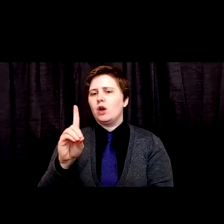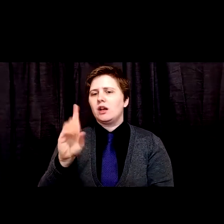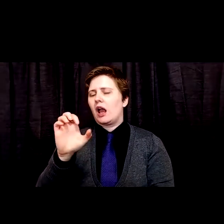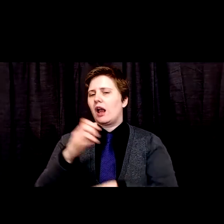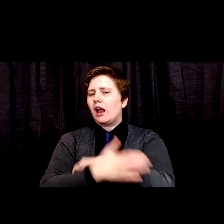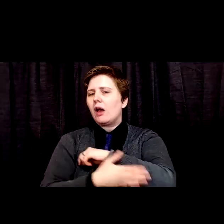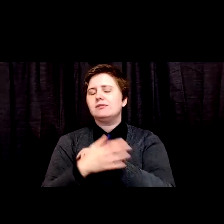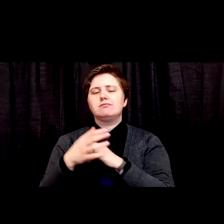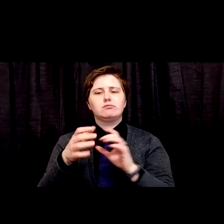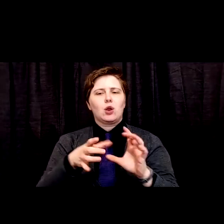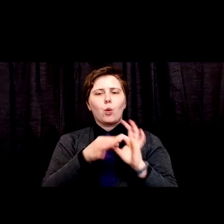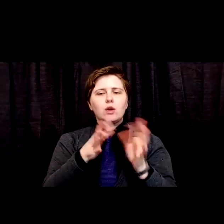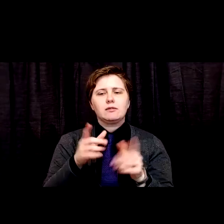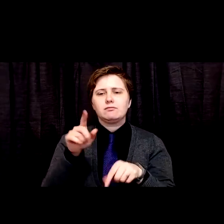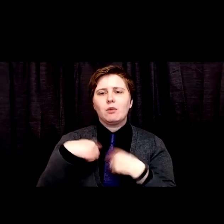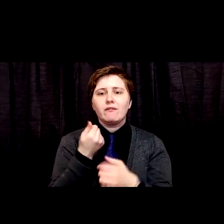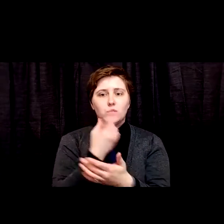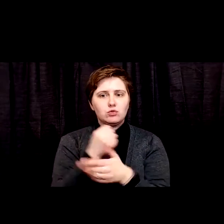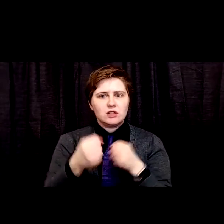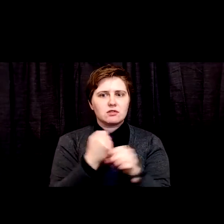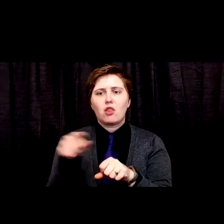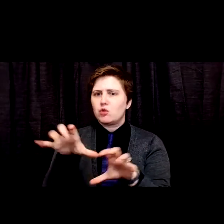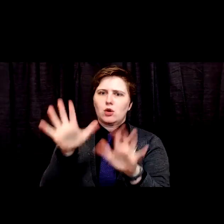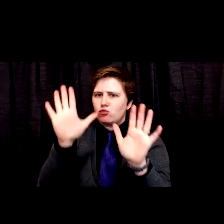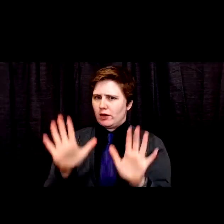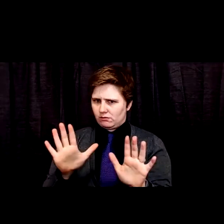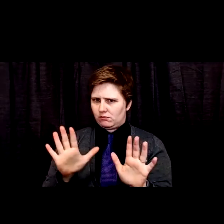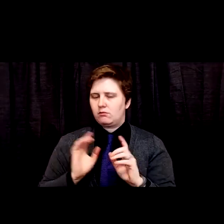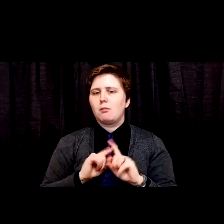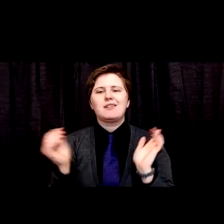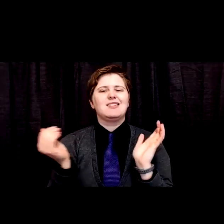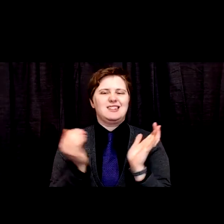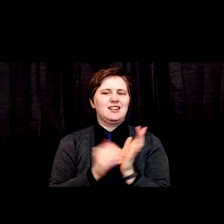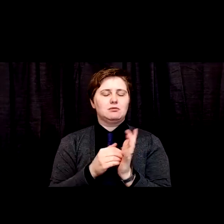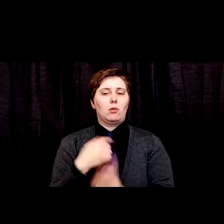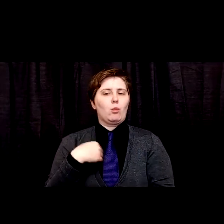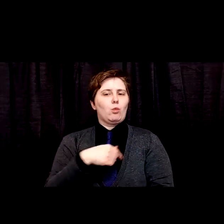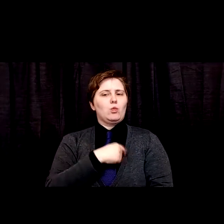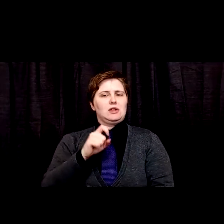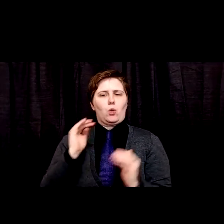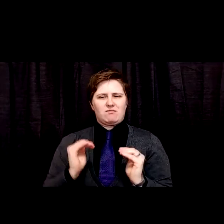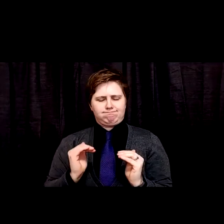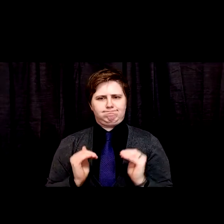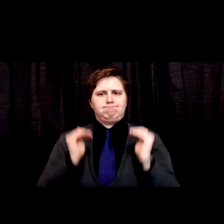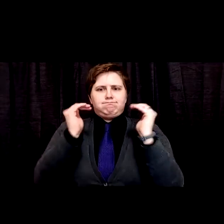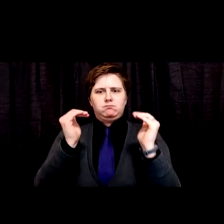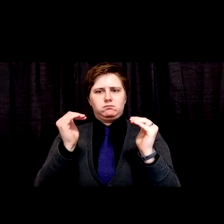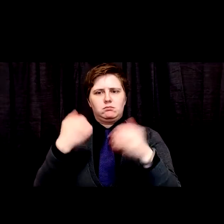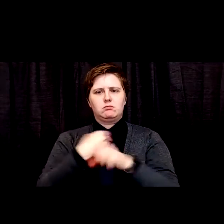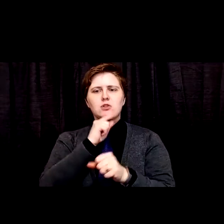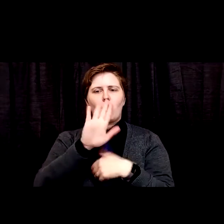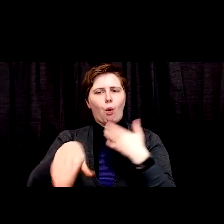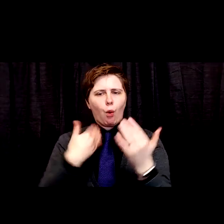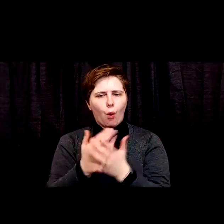couple of years, and they're doing a great job down there. But again, it's taking us to that next level of making sure that all of